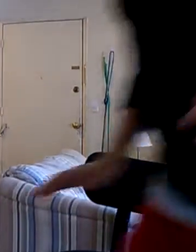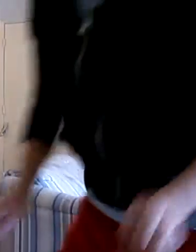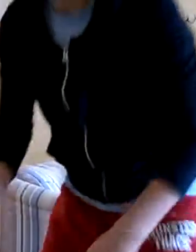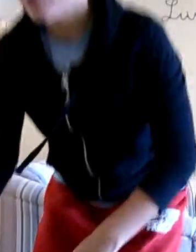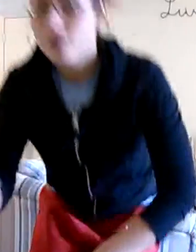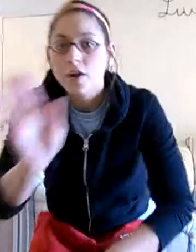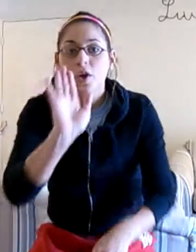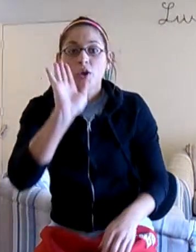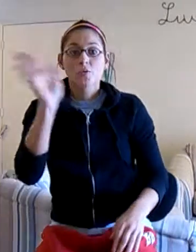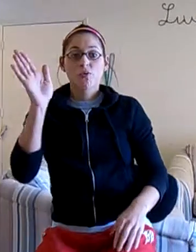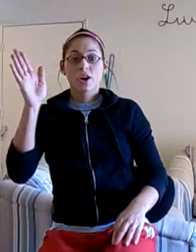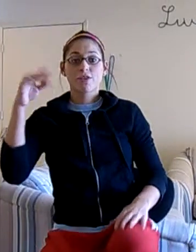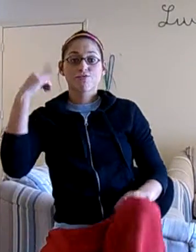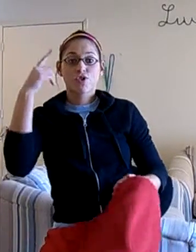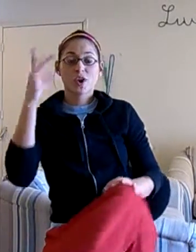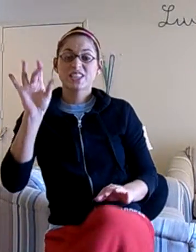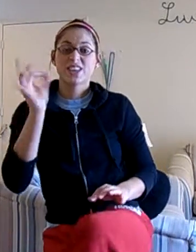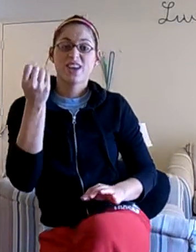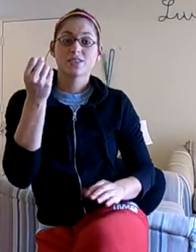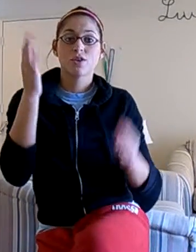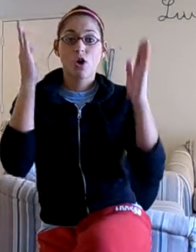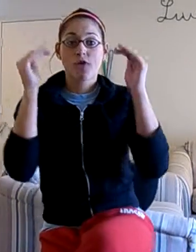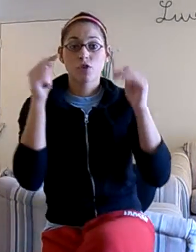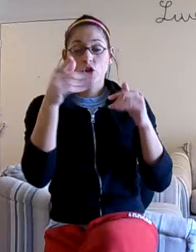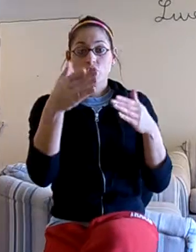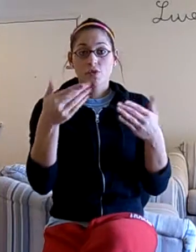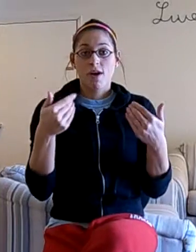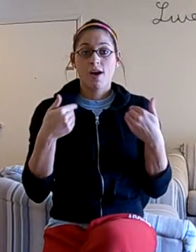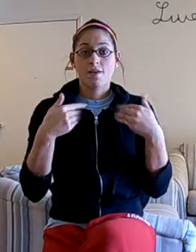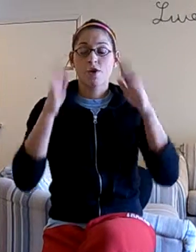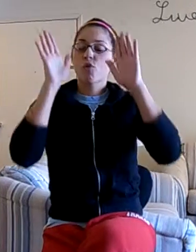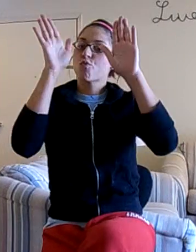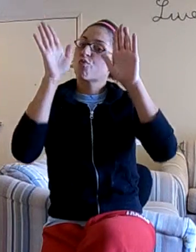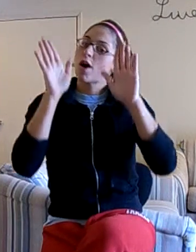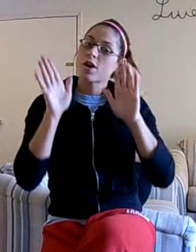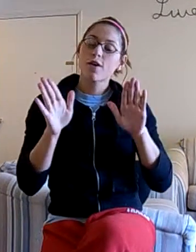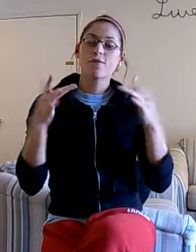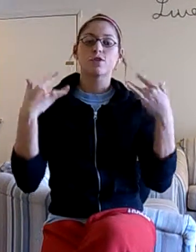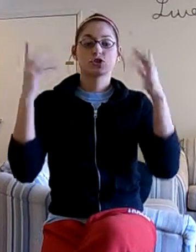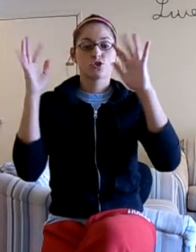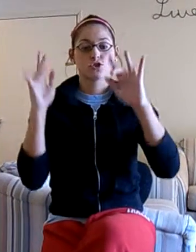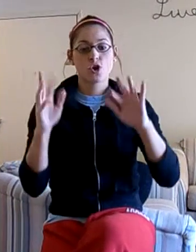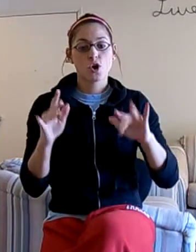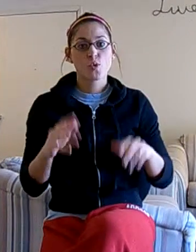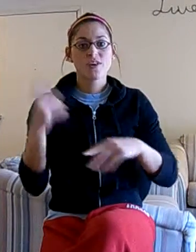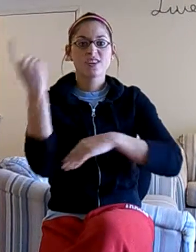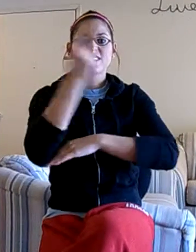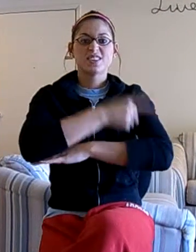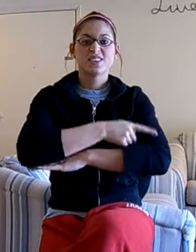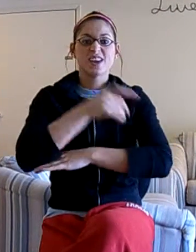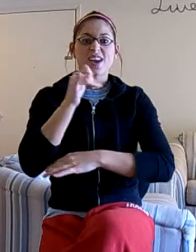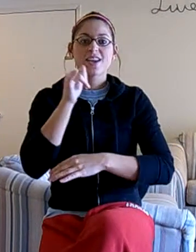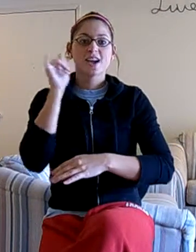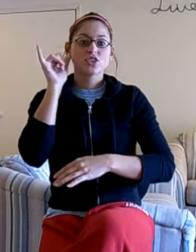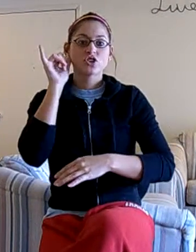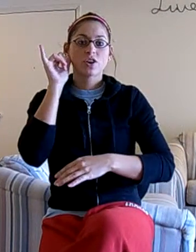Greetings, Crazy Eights. Hopefully you had a wonderful snow day yesterday, or wind chill day, or whatever you want to call that.